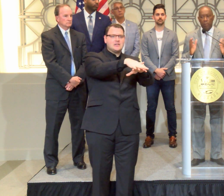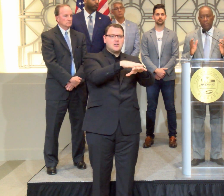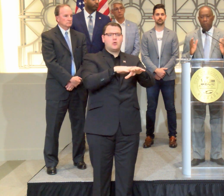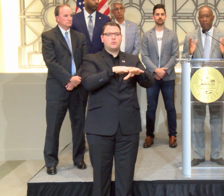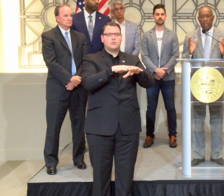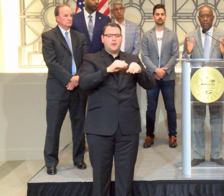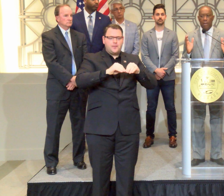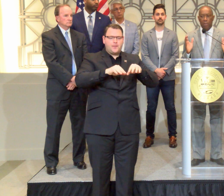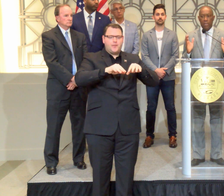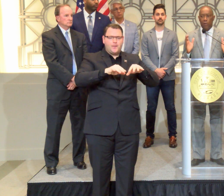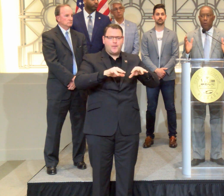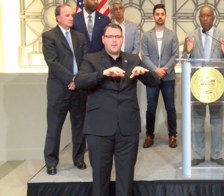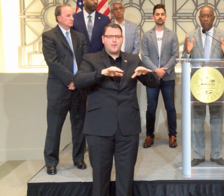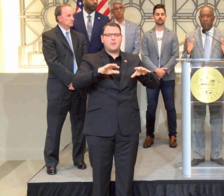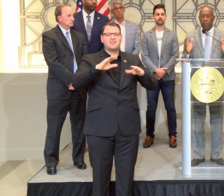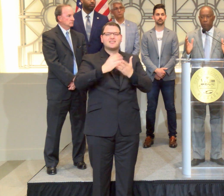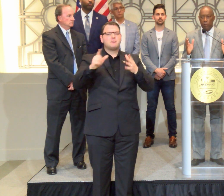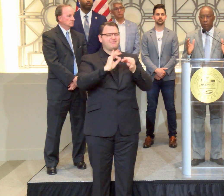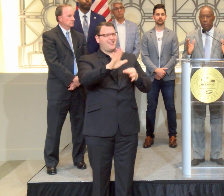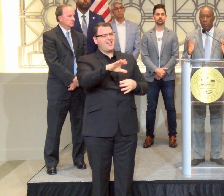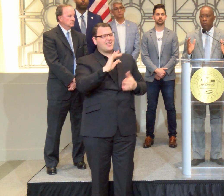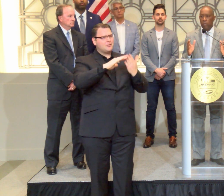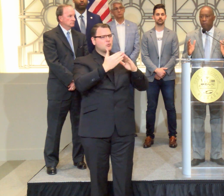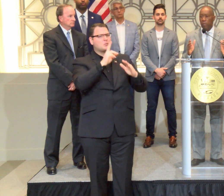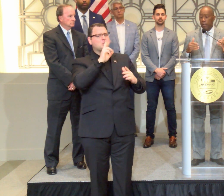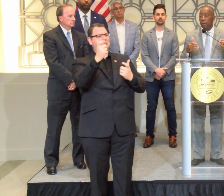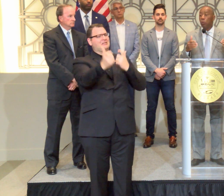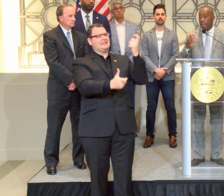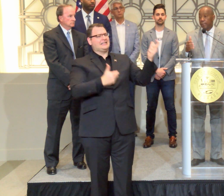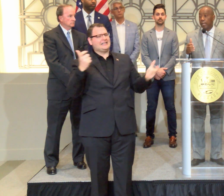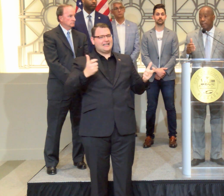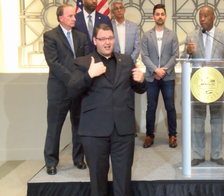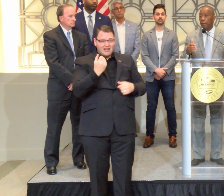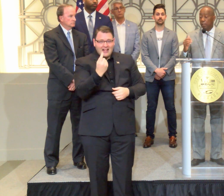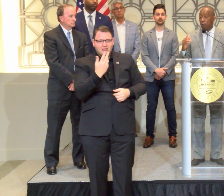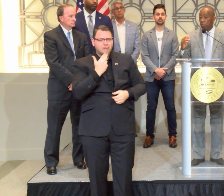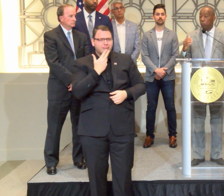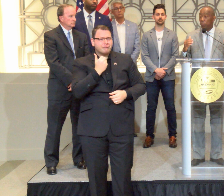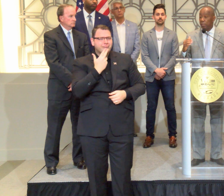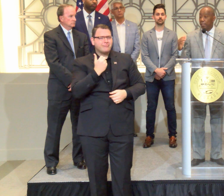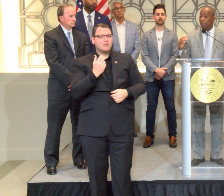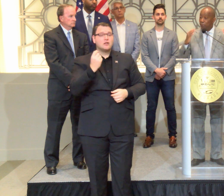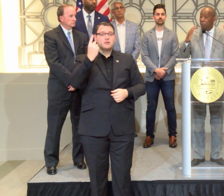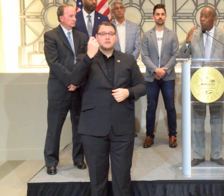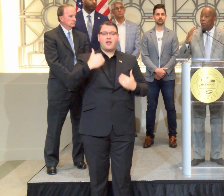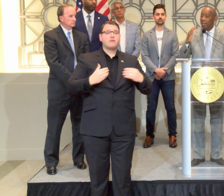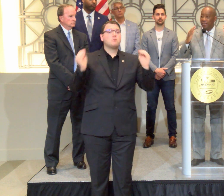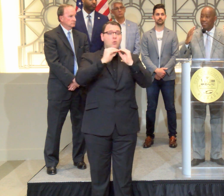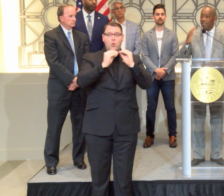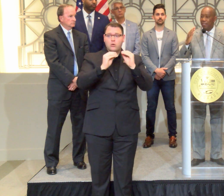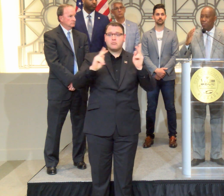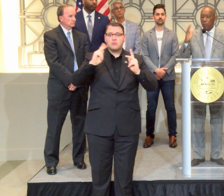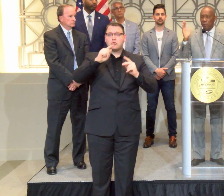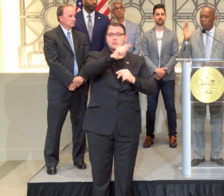and people may say, Mayor, that's not many at all in the city of Houston. Well, there are a lot more cases out there, and the numbers, as we do the testing, the numbers are going to